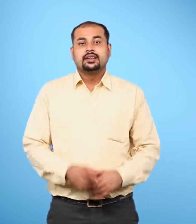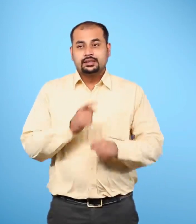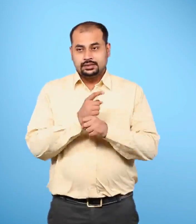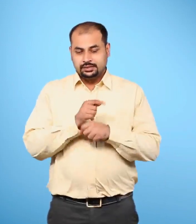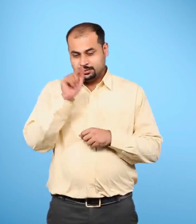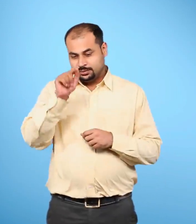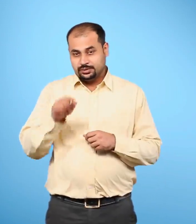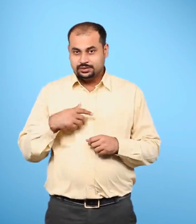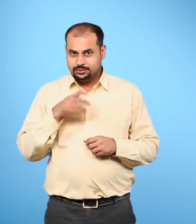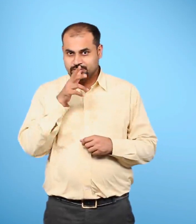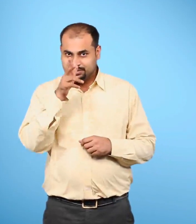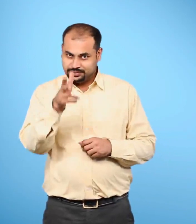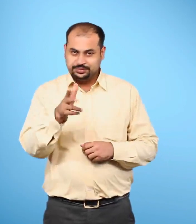For the teacher.